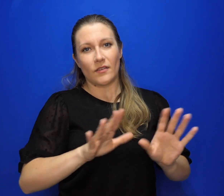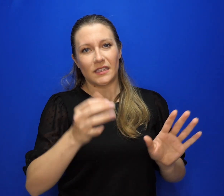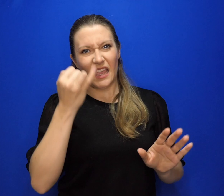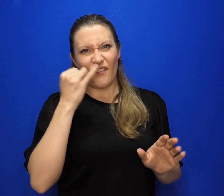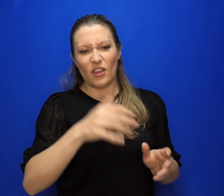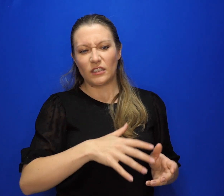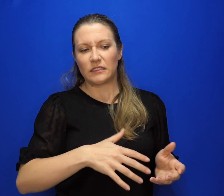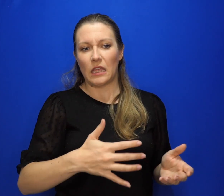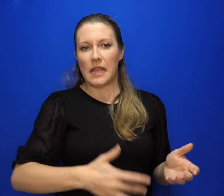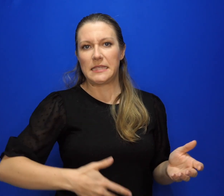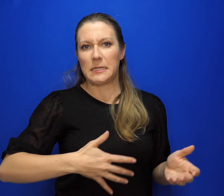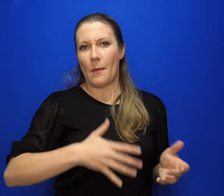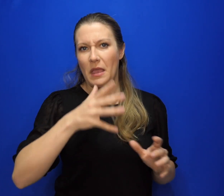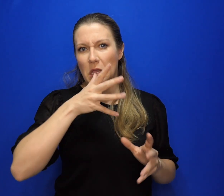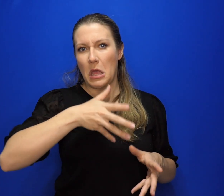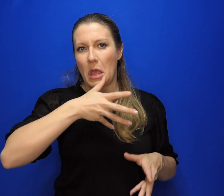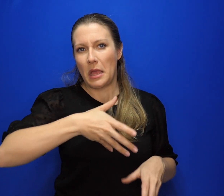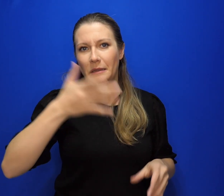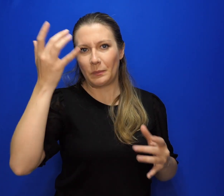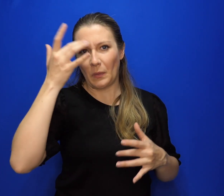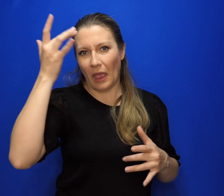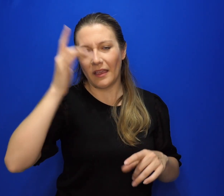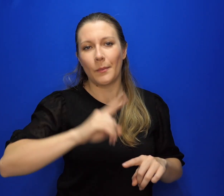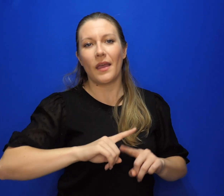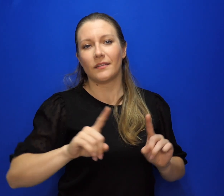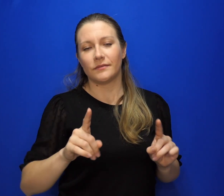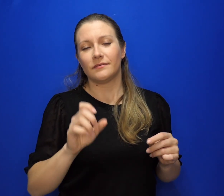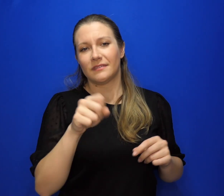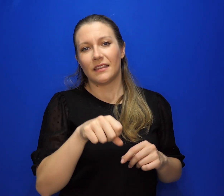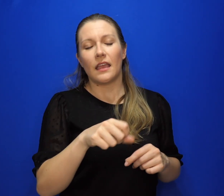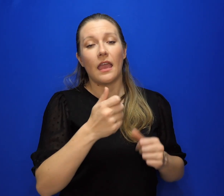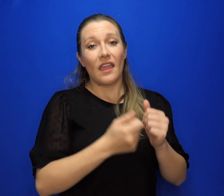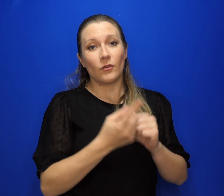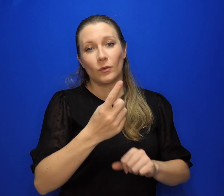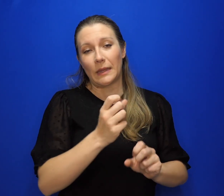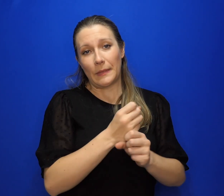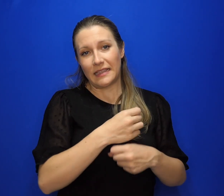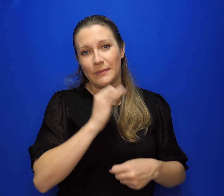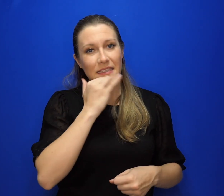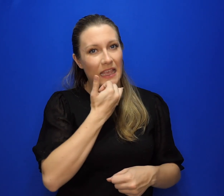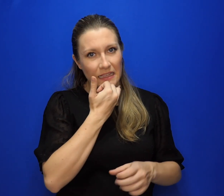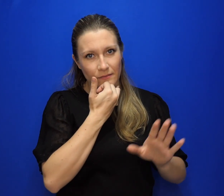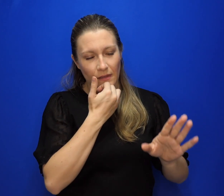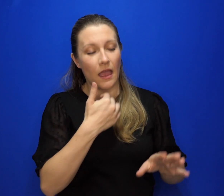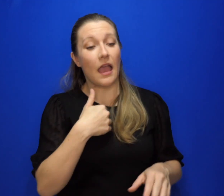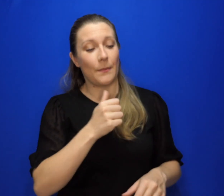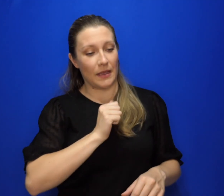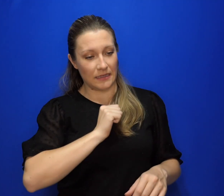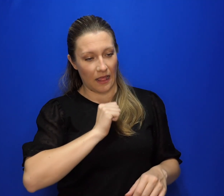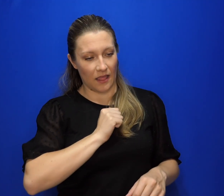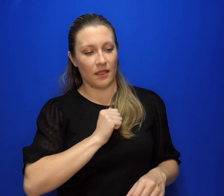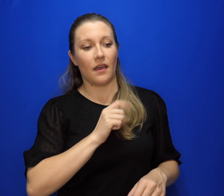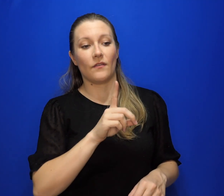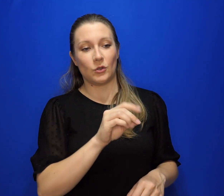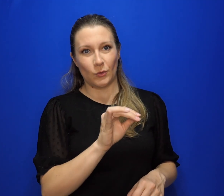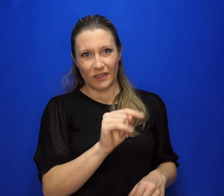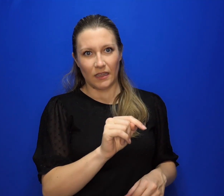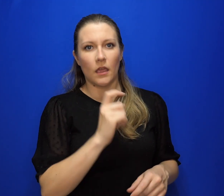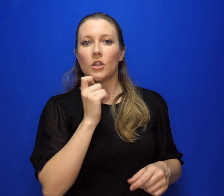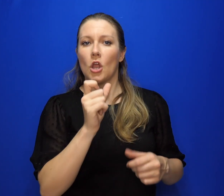picture, right? Yeah. But yeah, it is. I mean, everybody makes mistakes. I have done this, not between basal and rapid, but